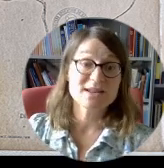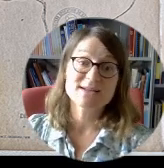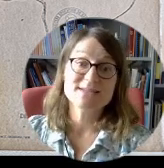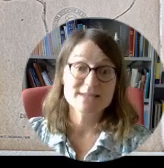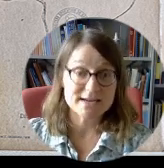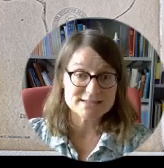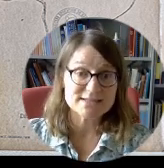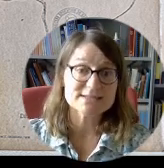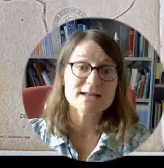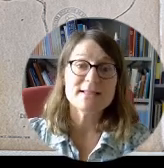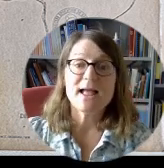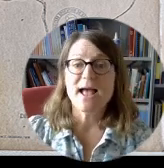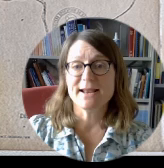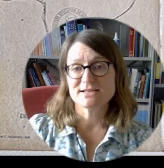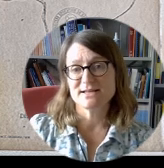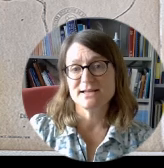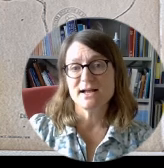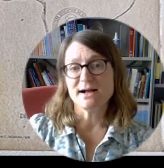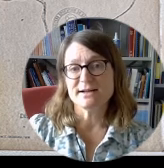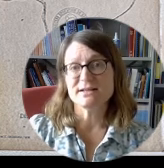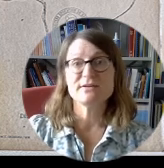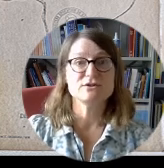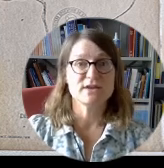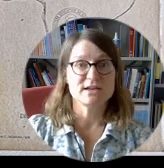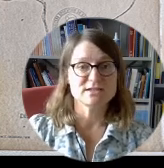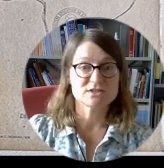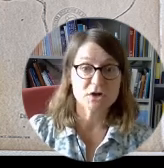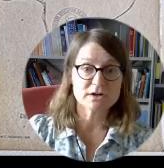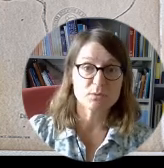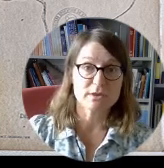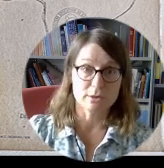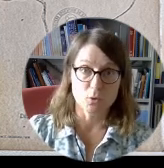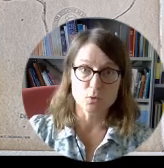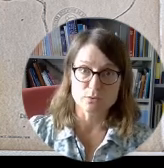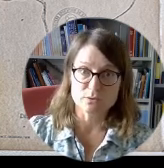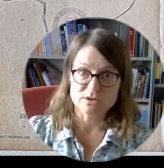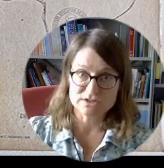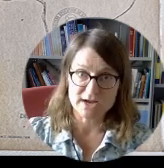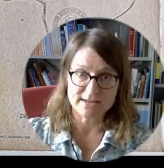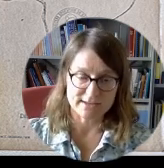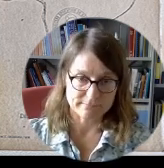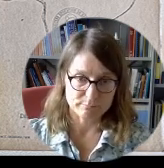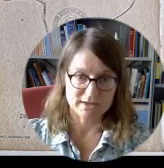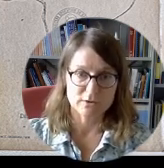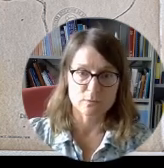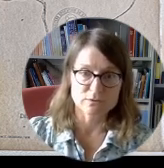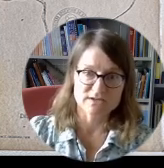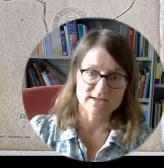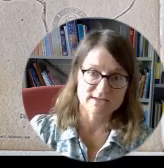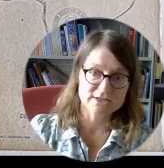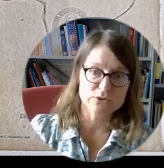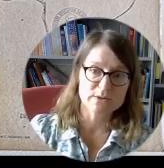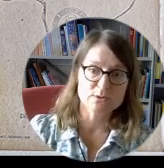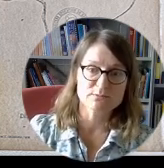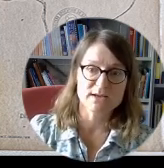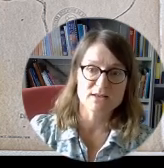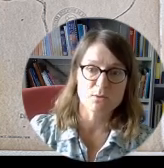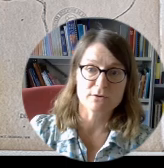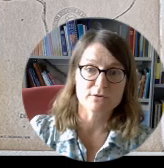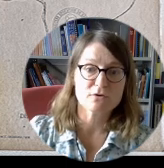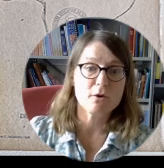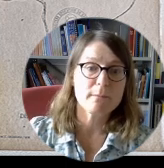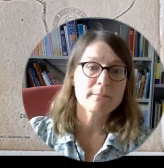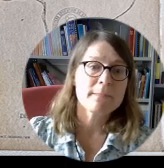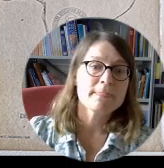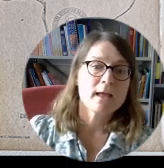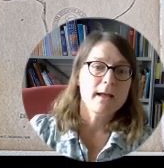so in the 1990s. And actually, deaf education started with local signing being used, and a dictionary was made, the one on